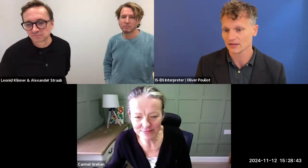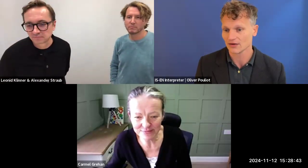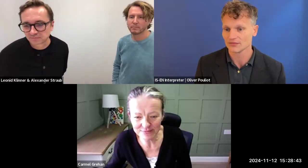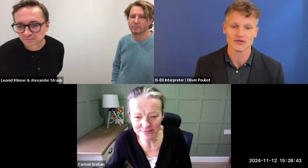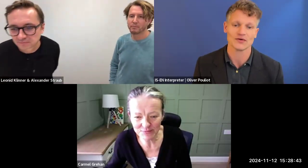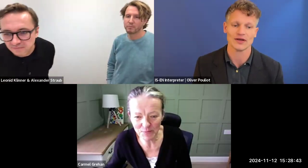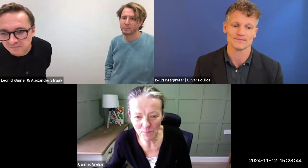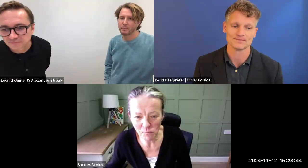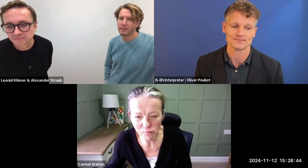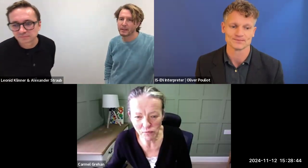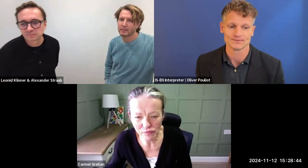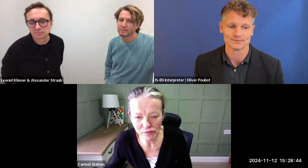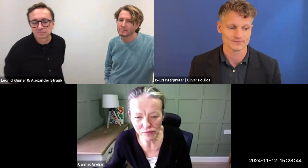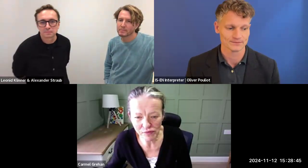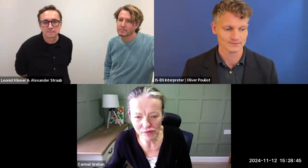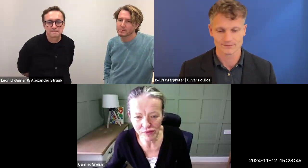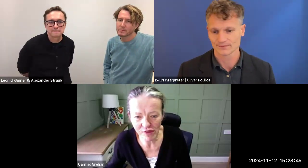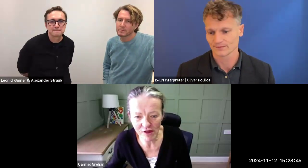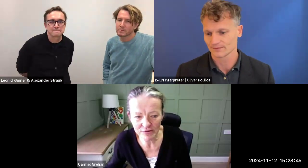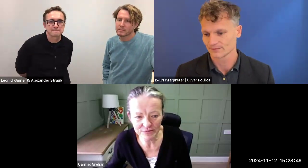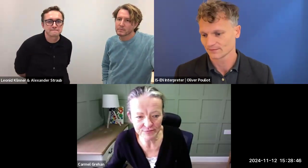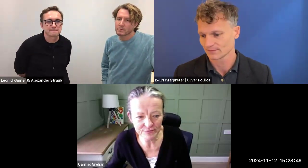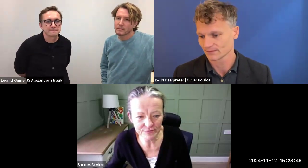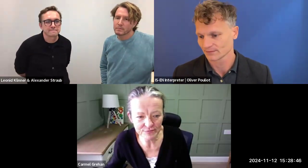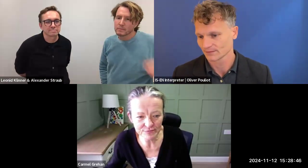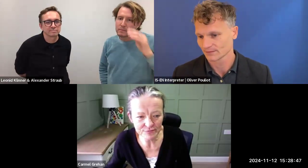anything, Leo? No? Okay.